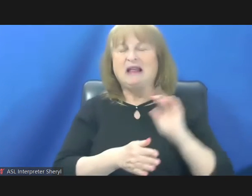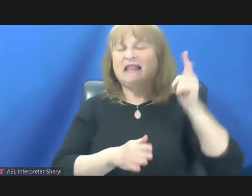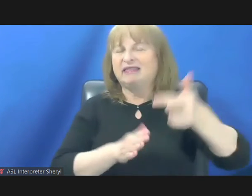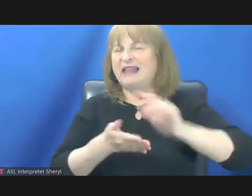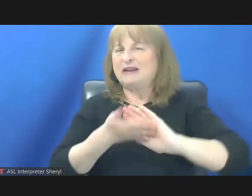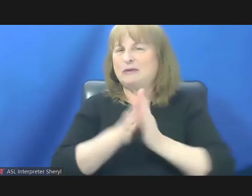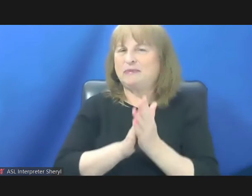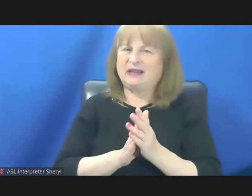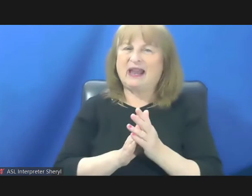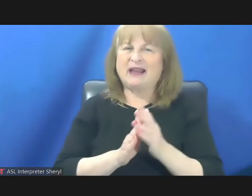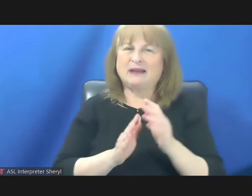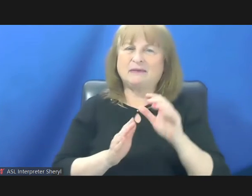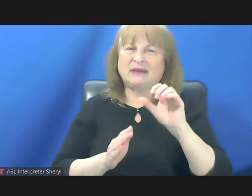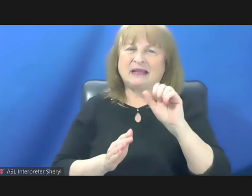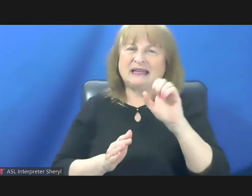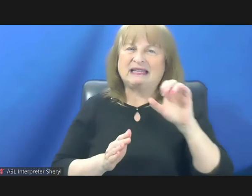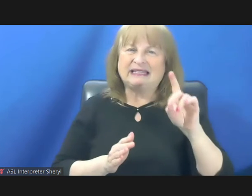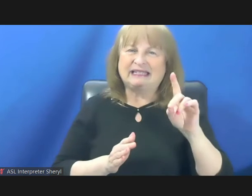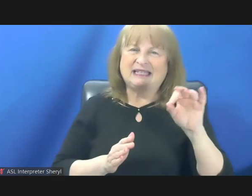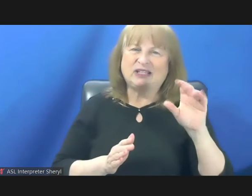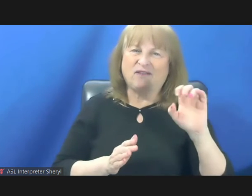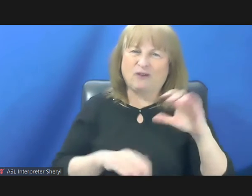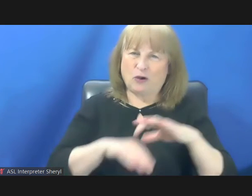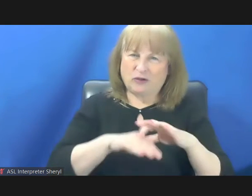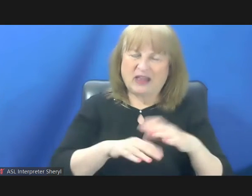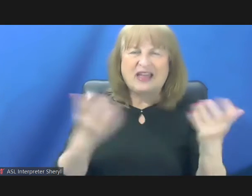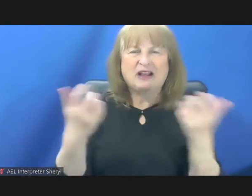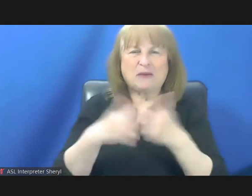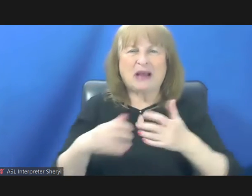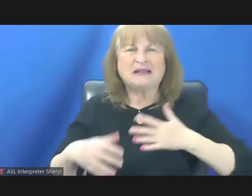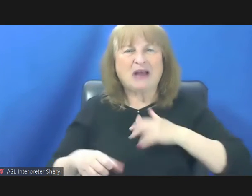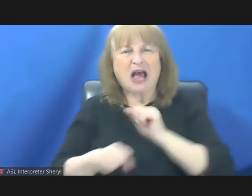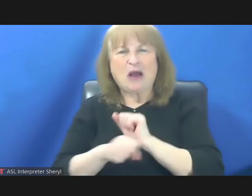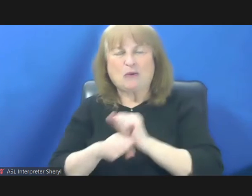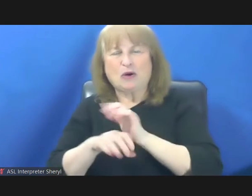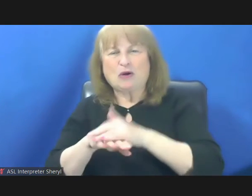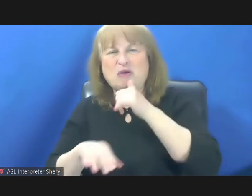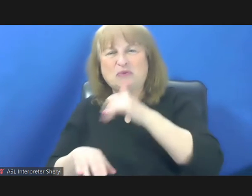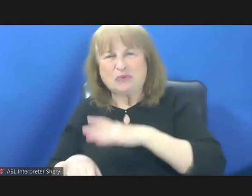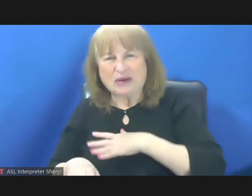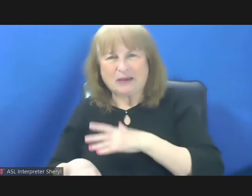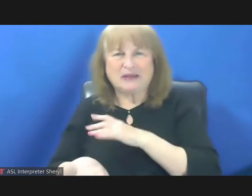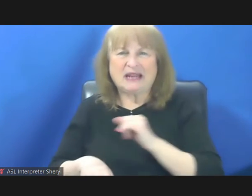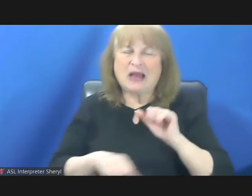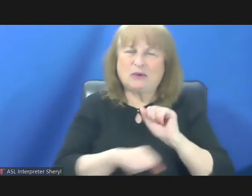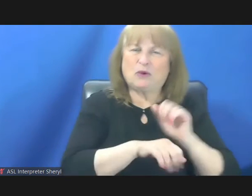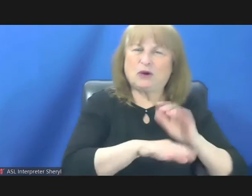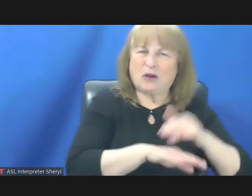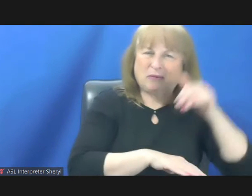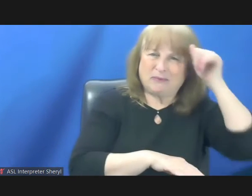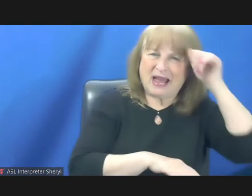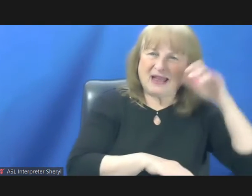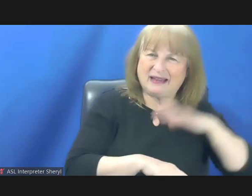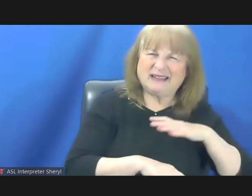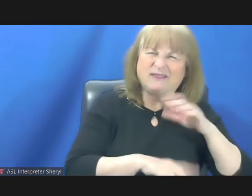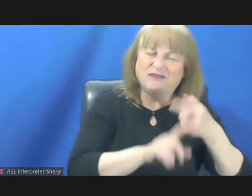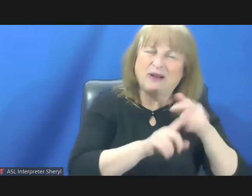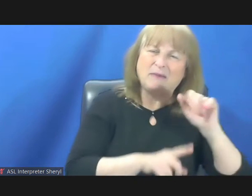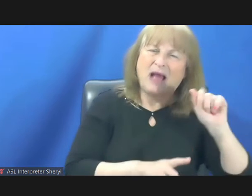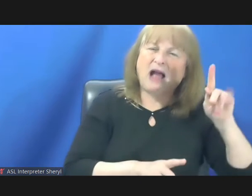became Seed and Earth, which really combines my work on women and Akush's work on men, it's about